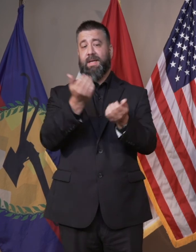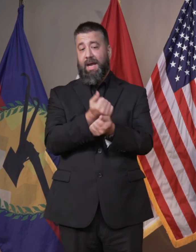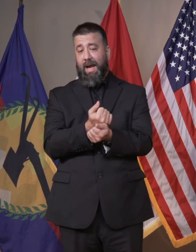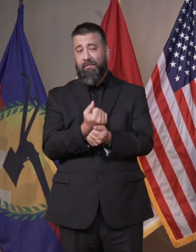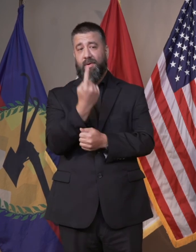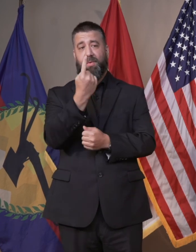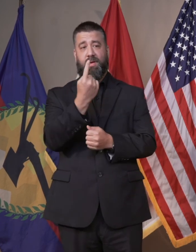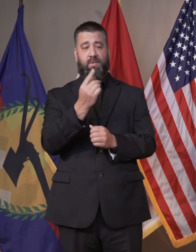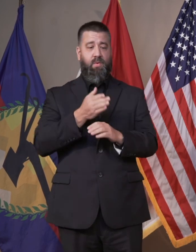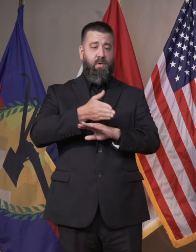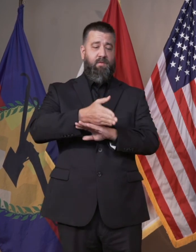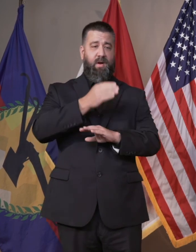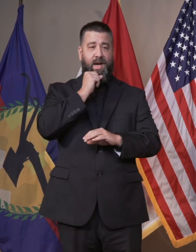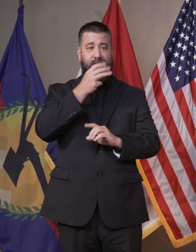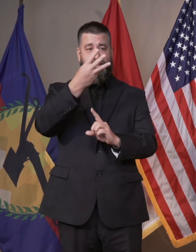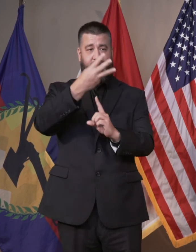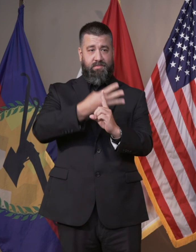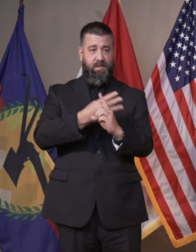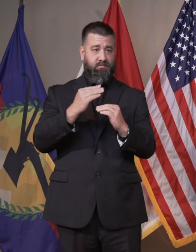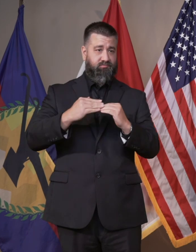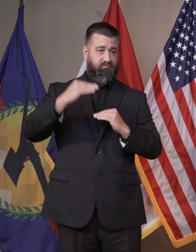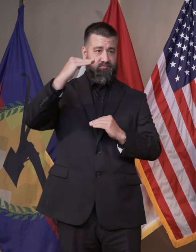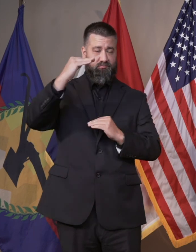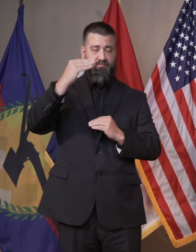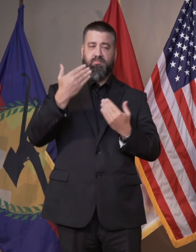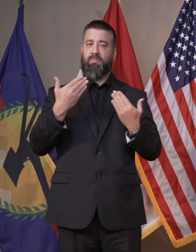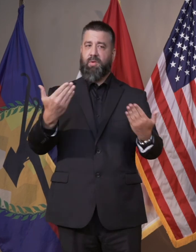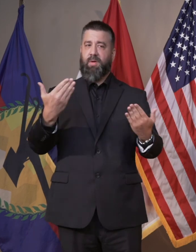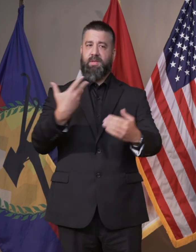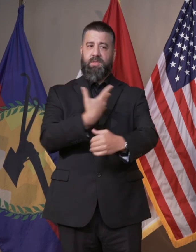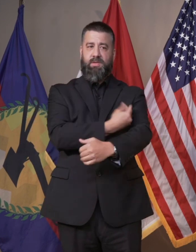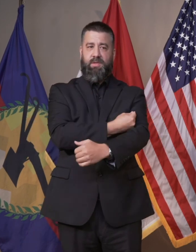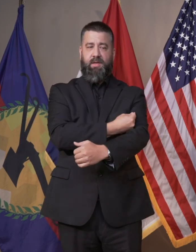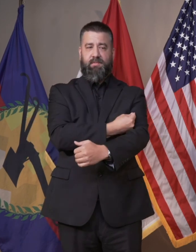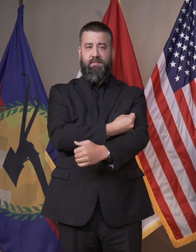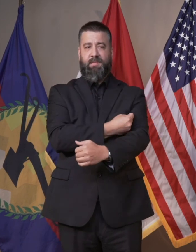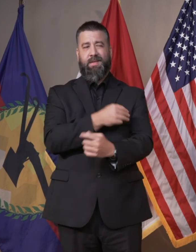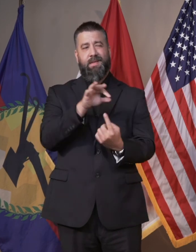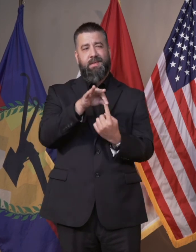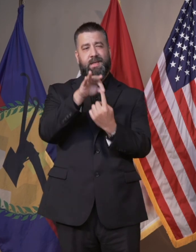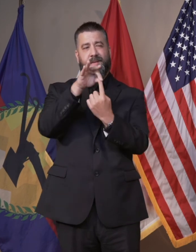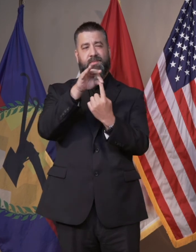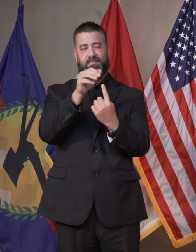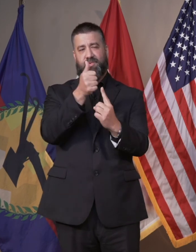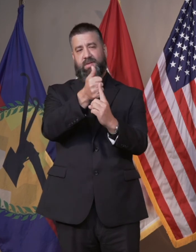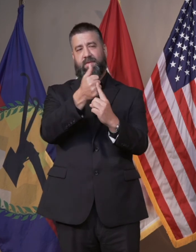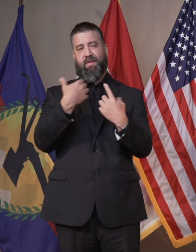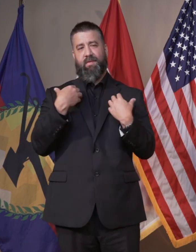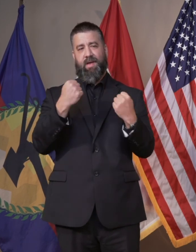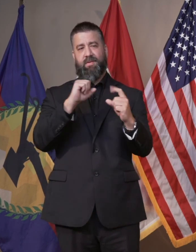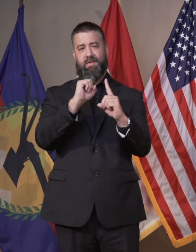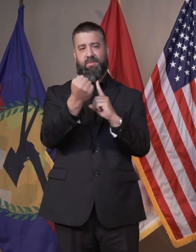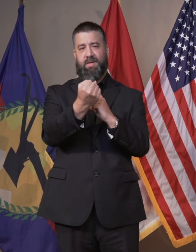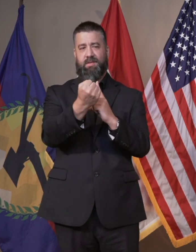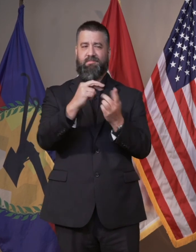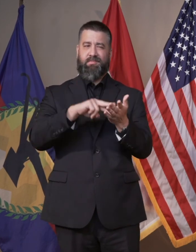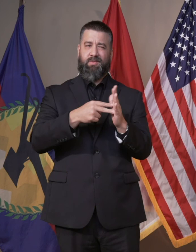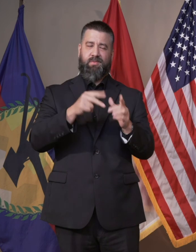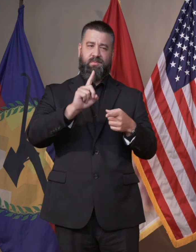6 months of age get a flu shot unless you have a medical reason not to. Thank you, and I would be glad to answer any